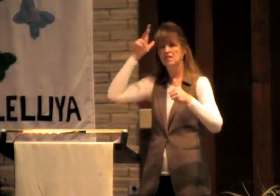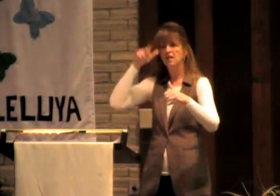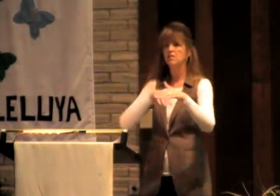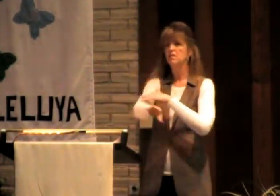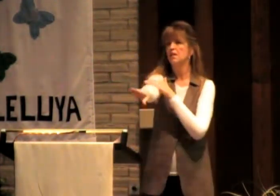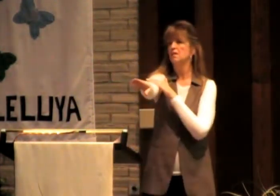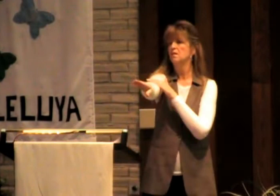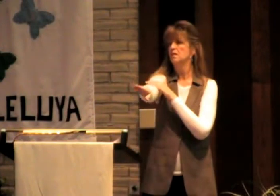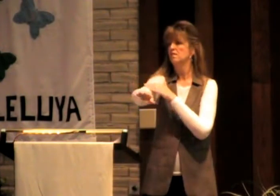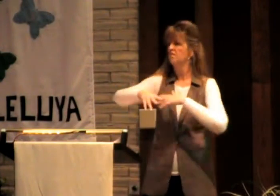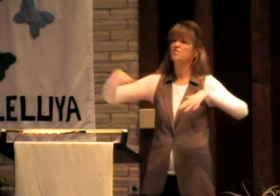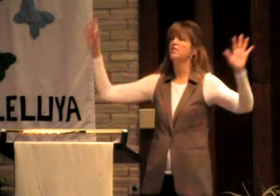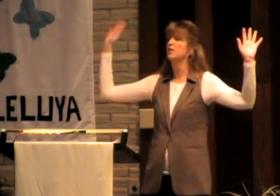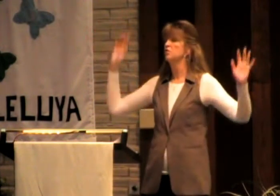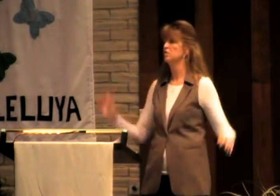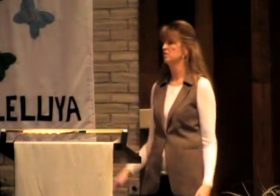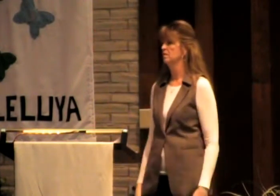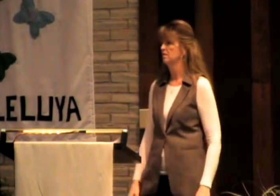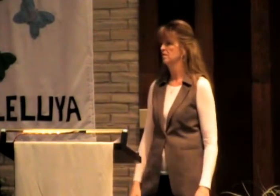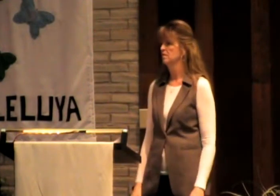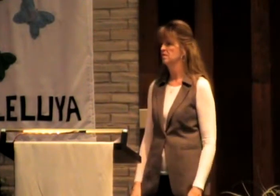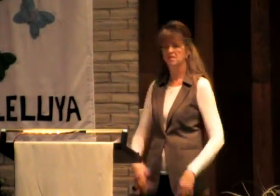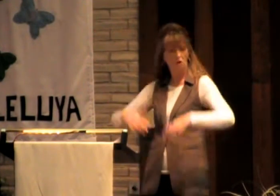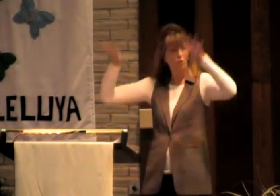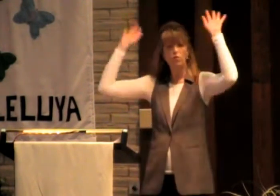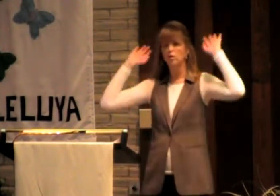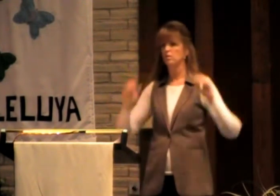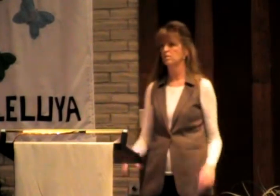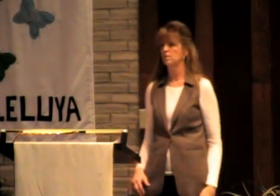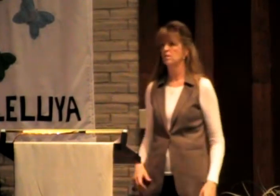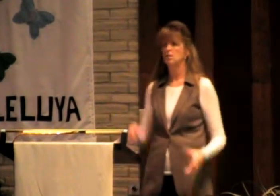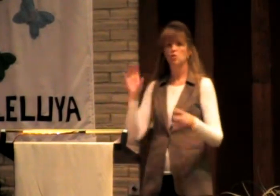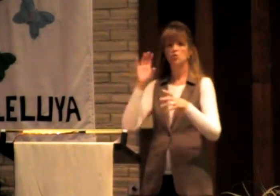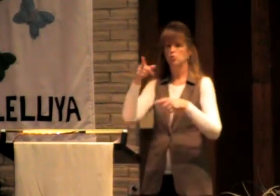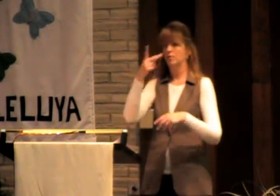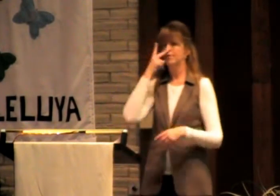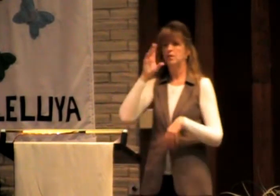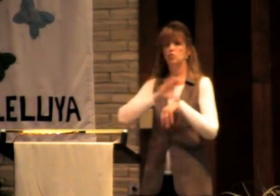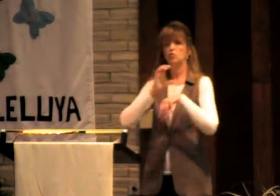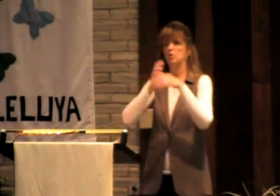fracture, Satan comes right in, and that's it. It's over.